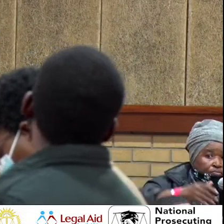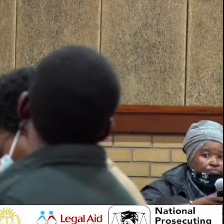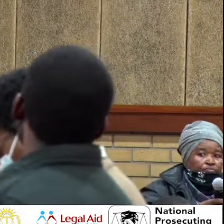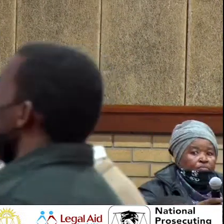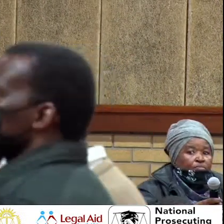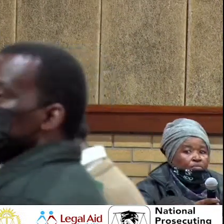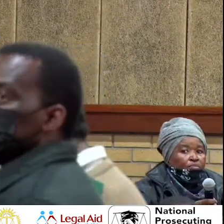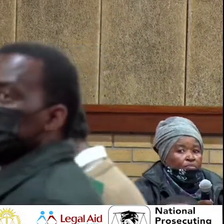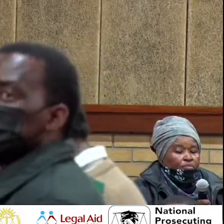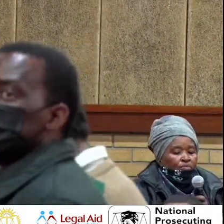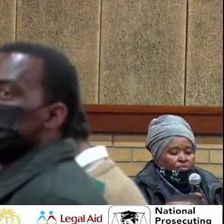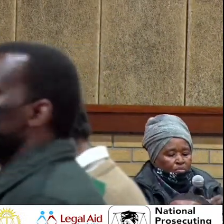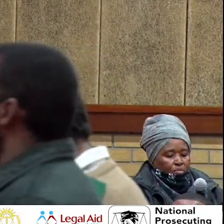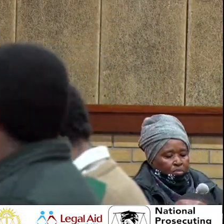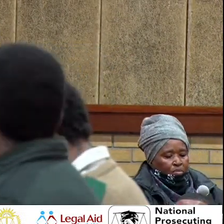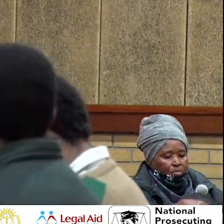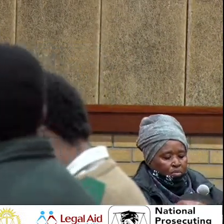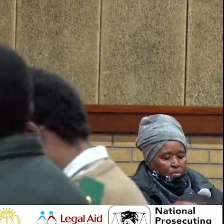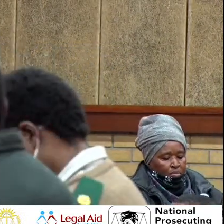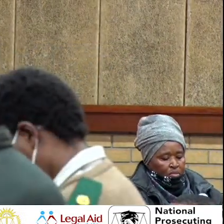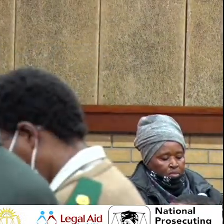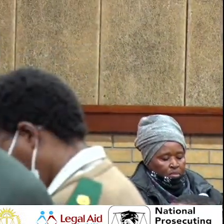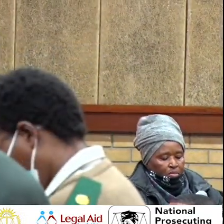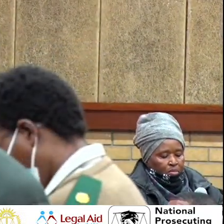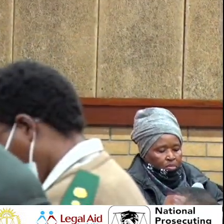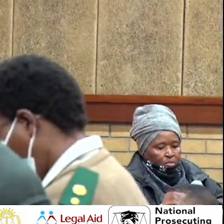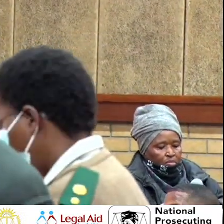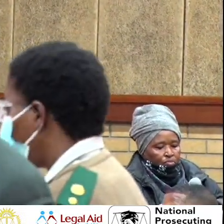Yeah, go back, yes, proceed.